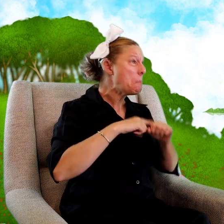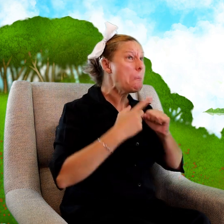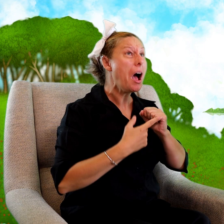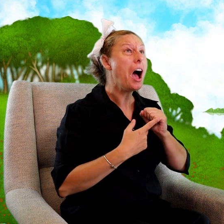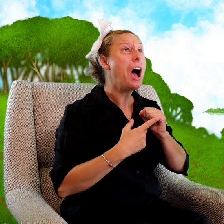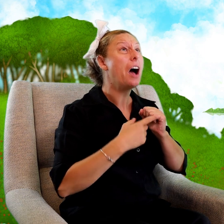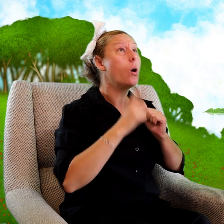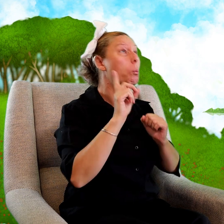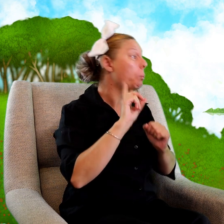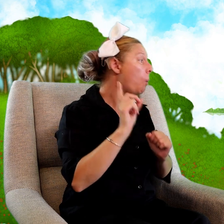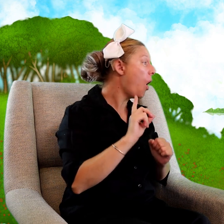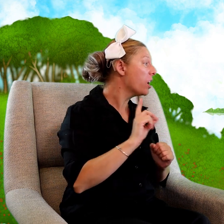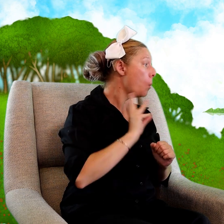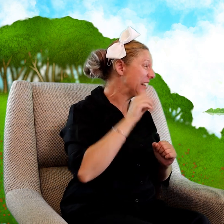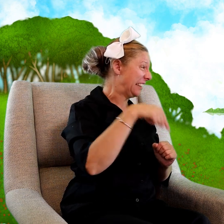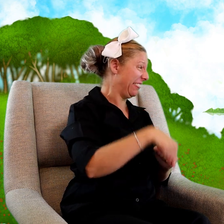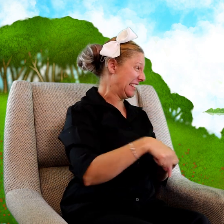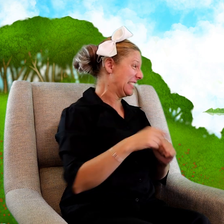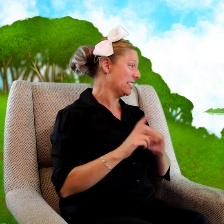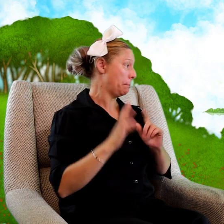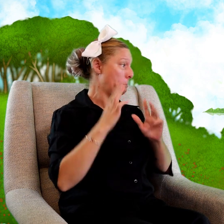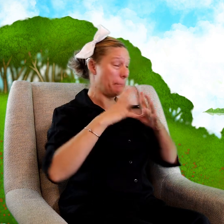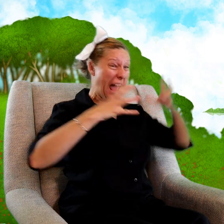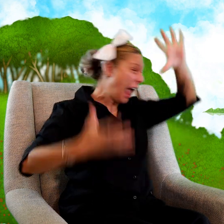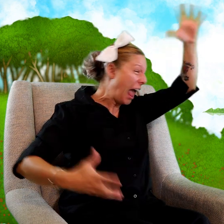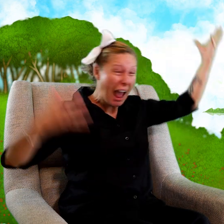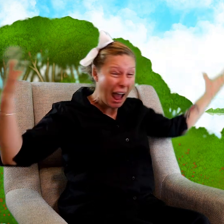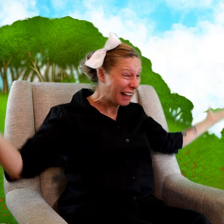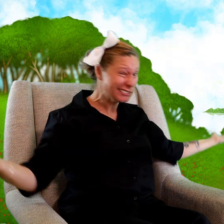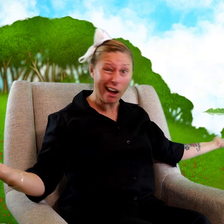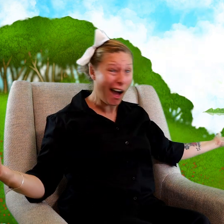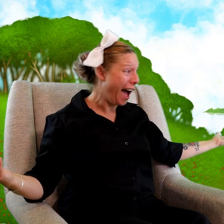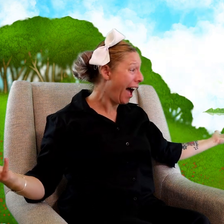Super stack, said Mum, but what about this mammoth mess?